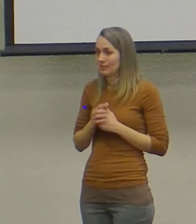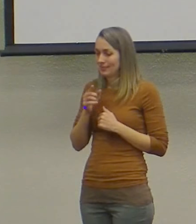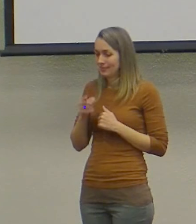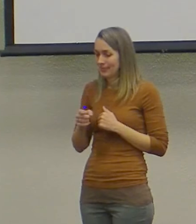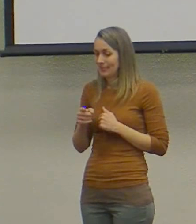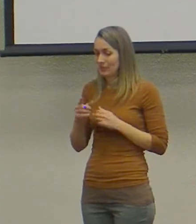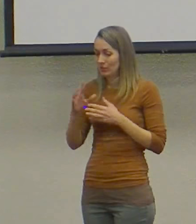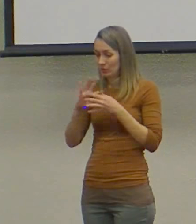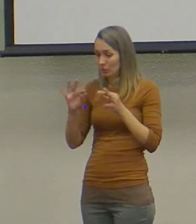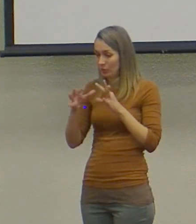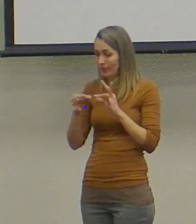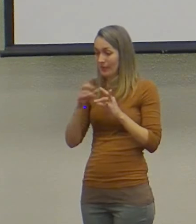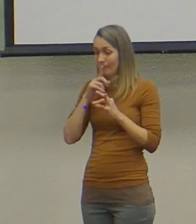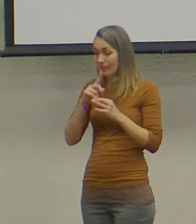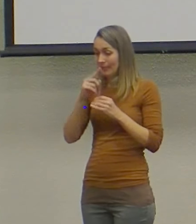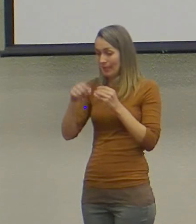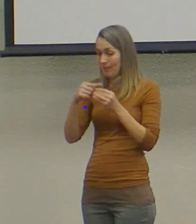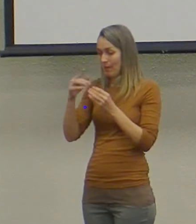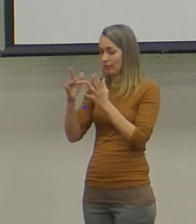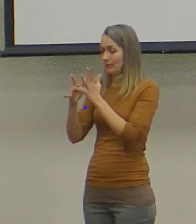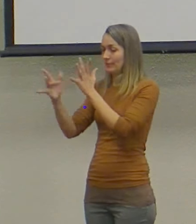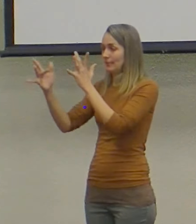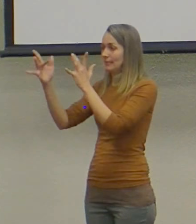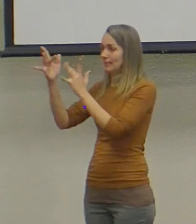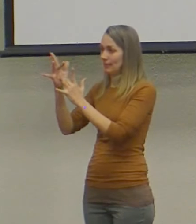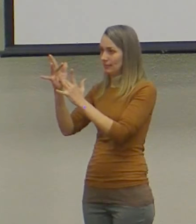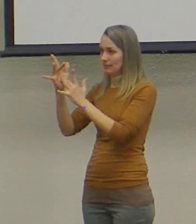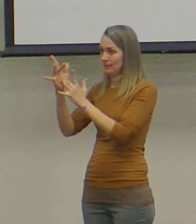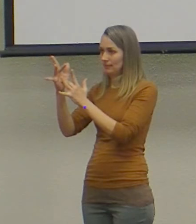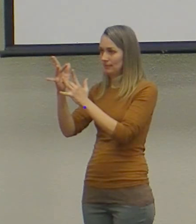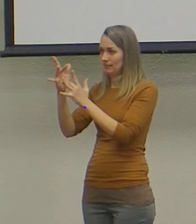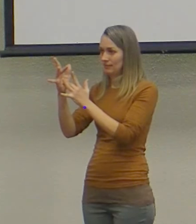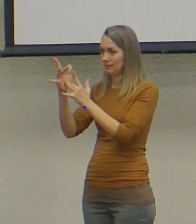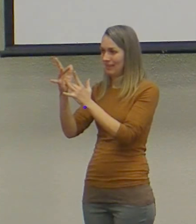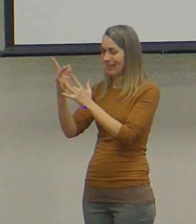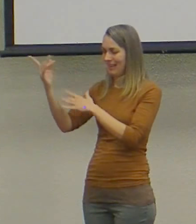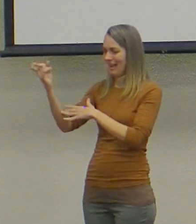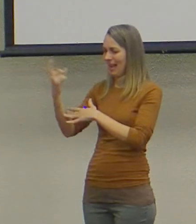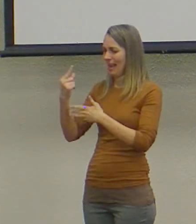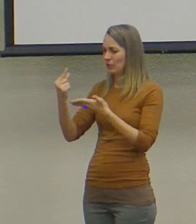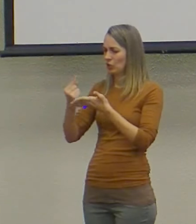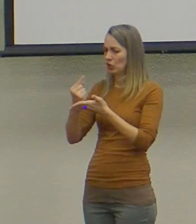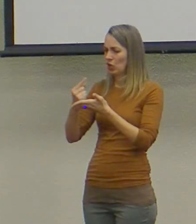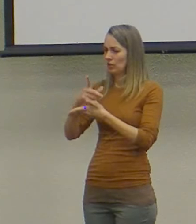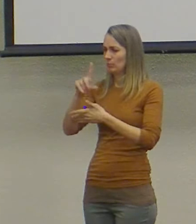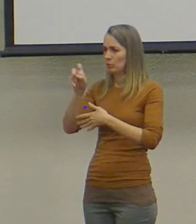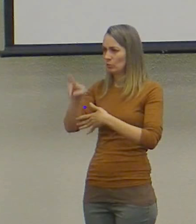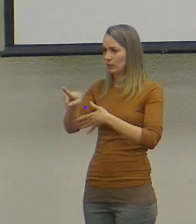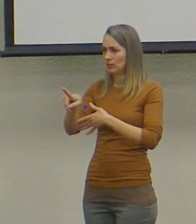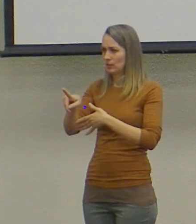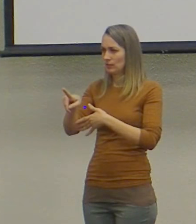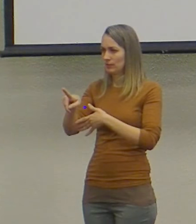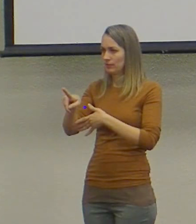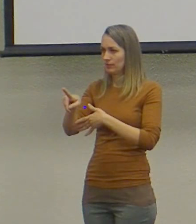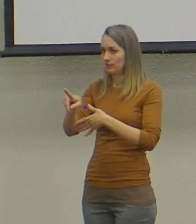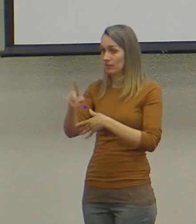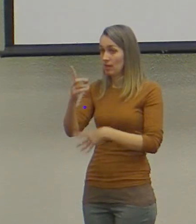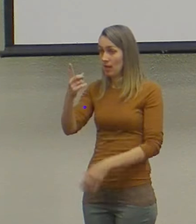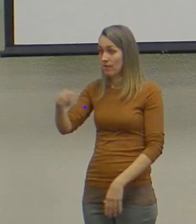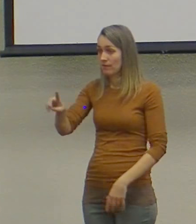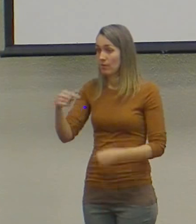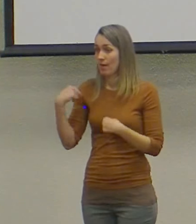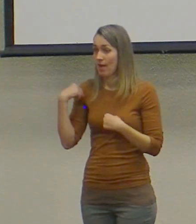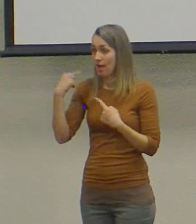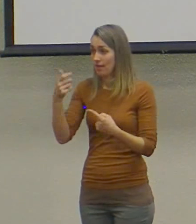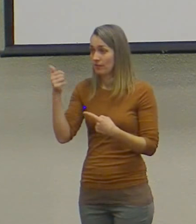ultimate story about Jesus, and ask us a gospel question as it closes. Have you ever